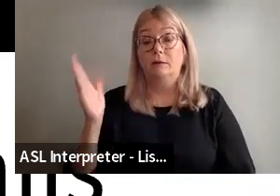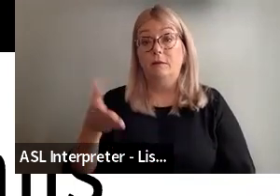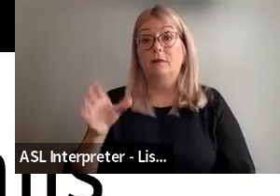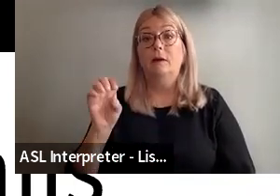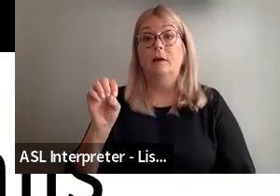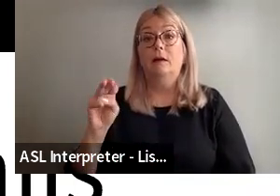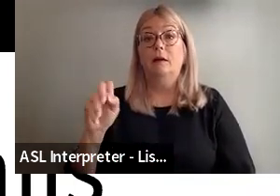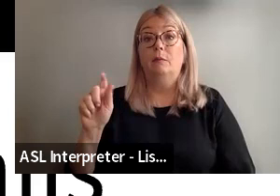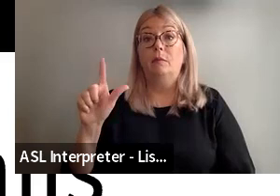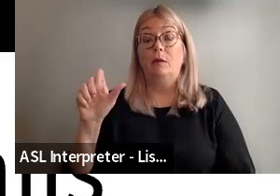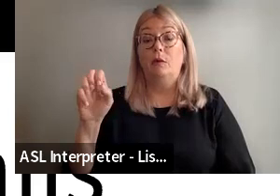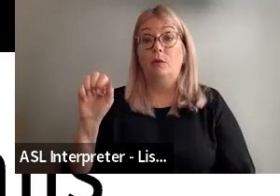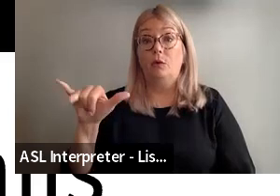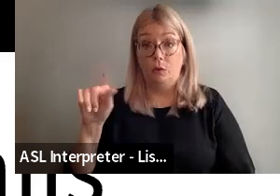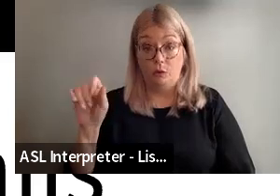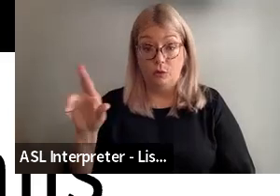francis.oregon.gov/employer or call